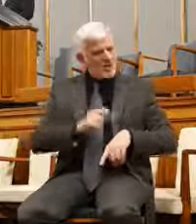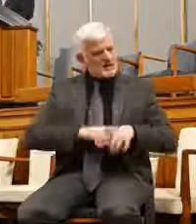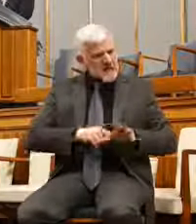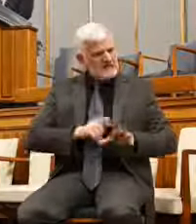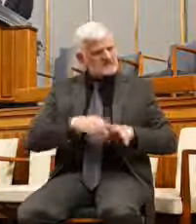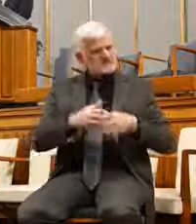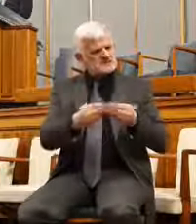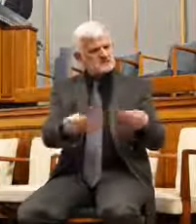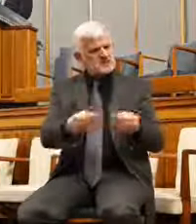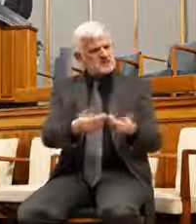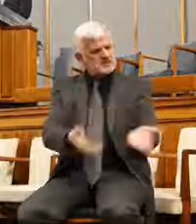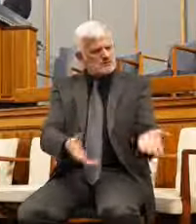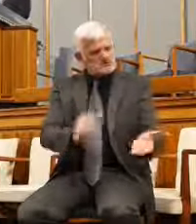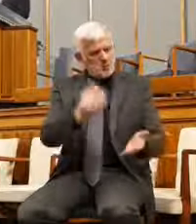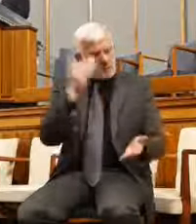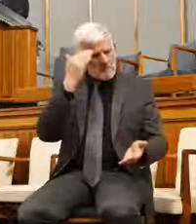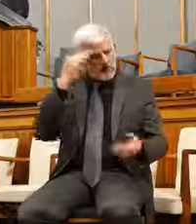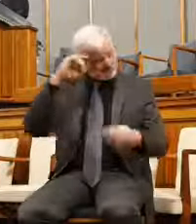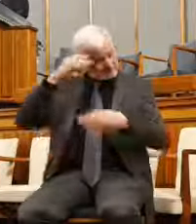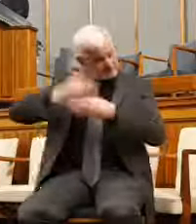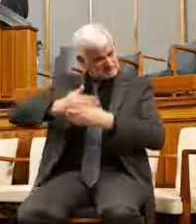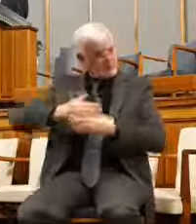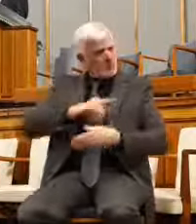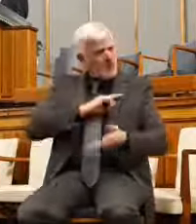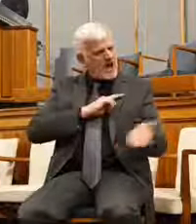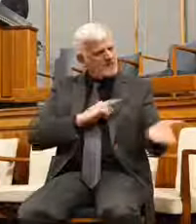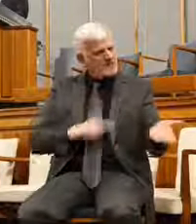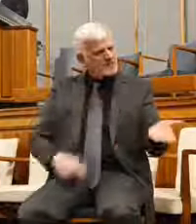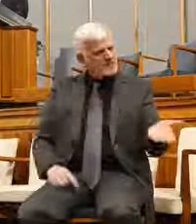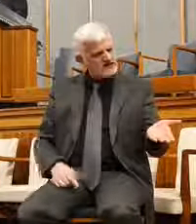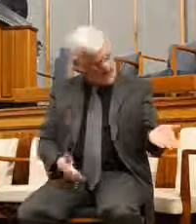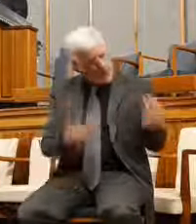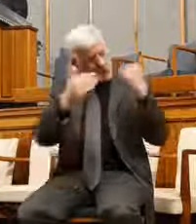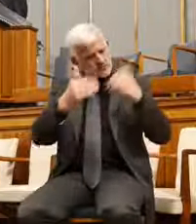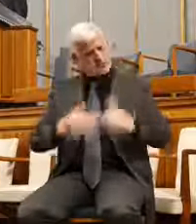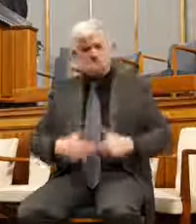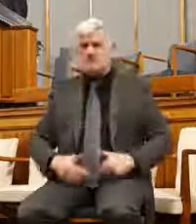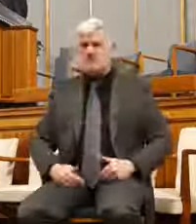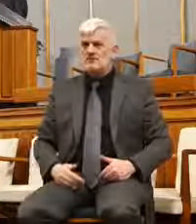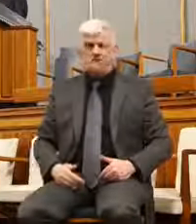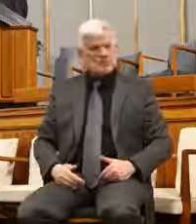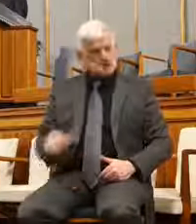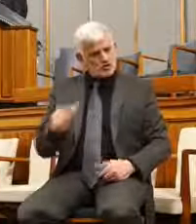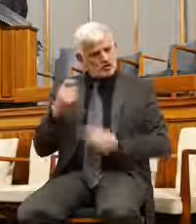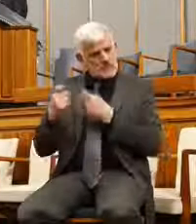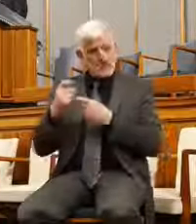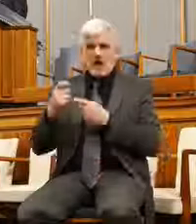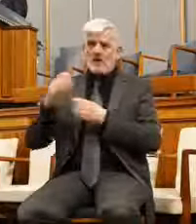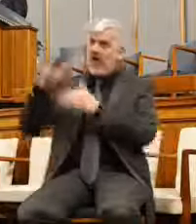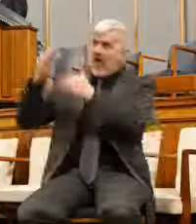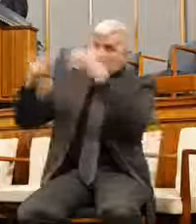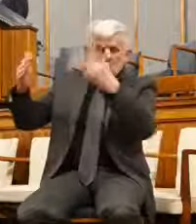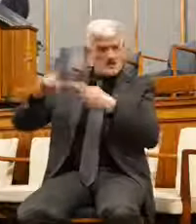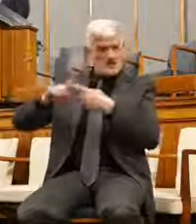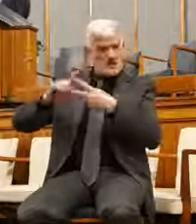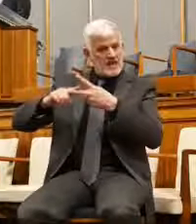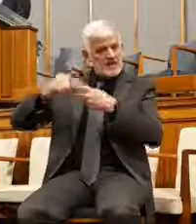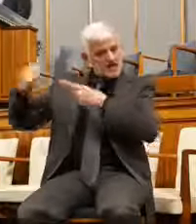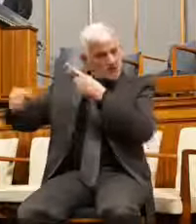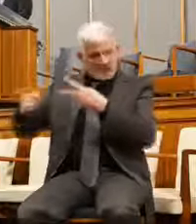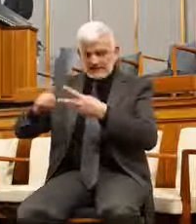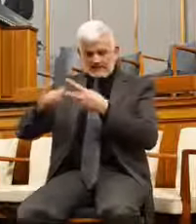you closing your mind and your eyes to heaven and eternity and spiritual things? Come on